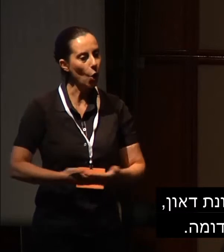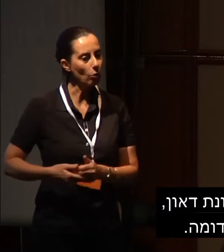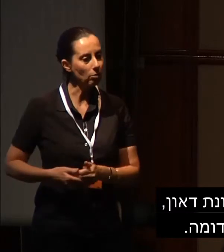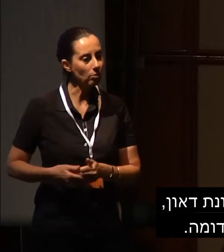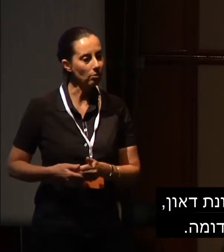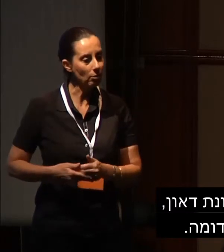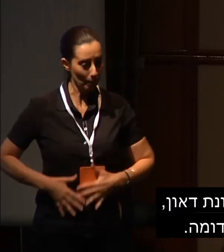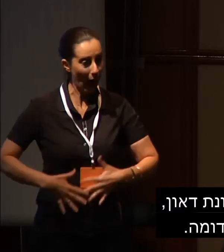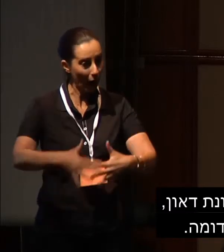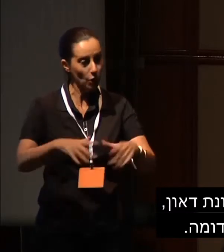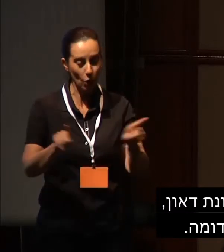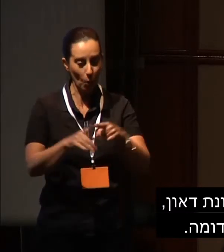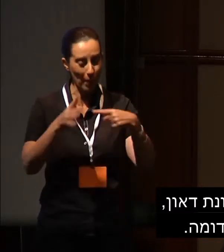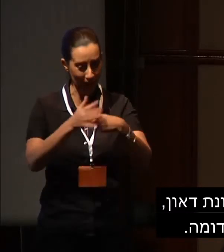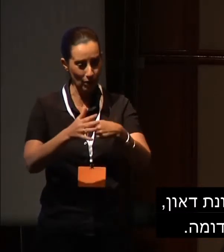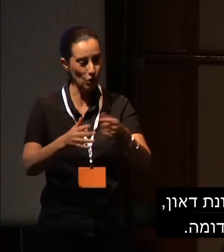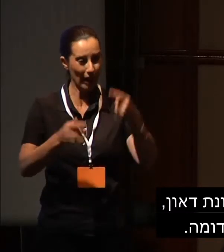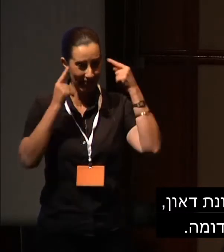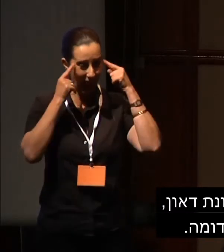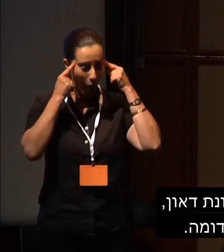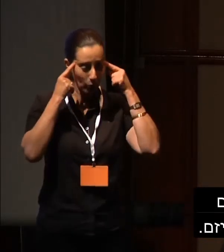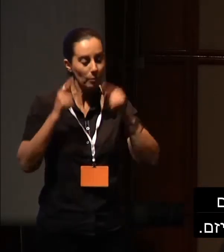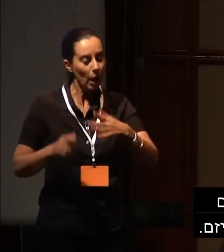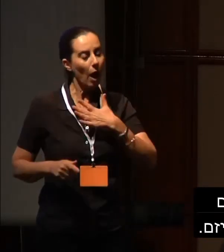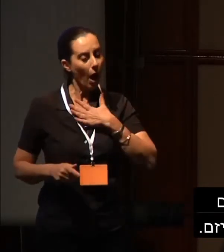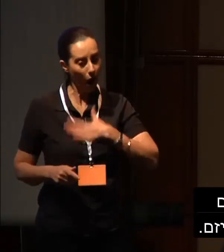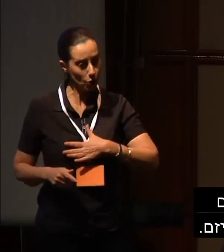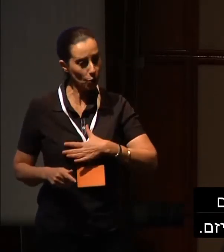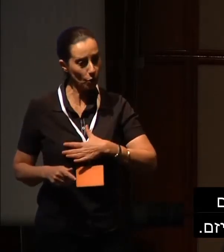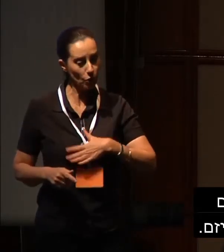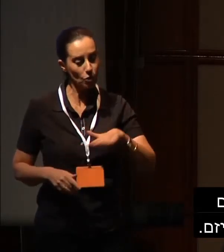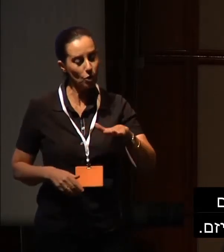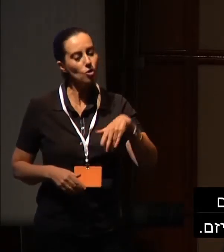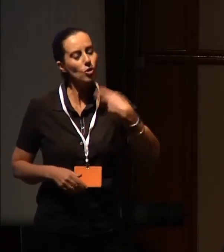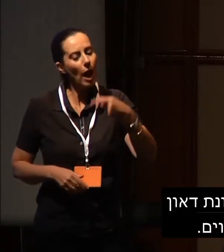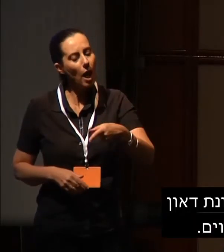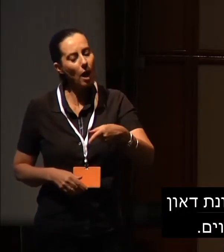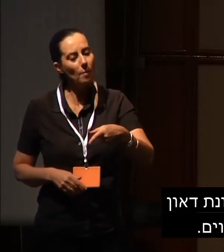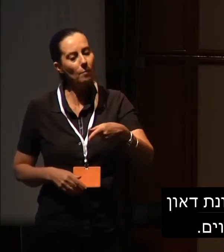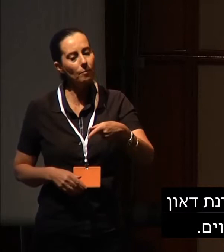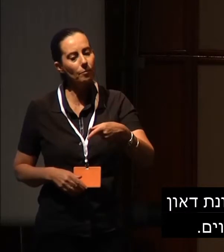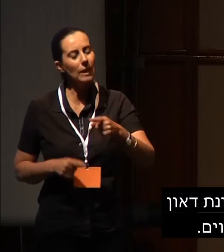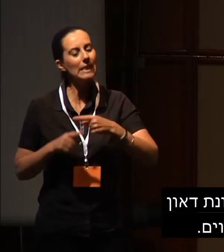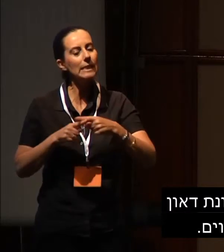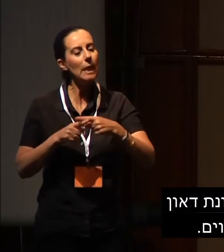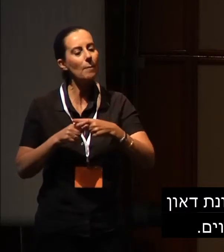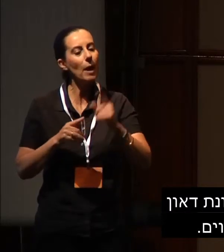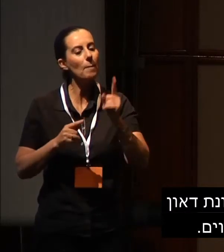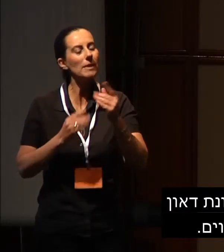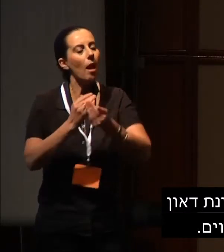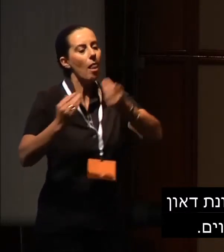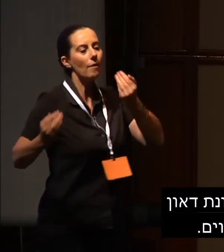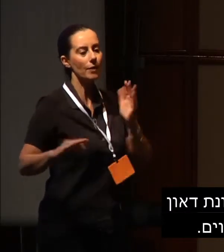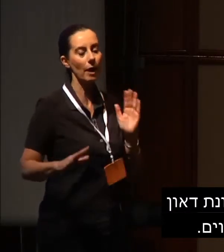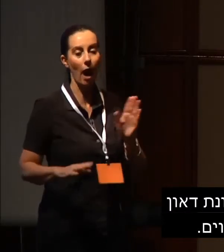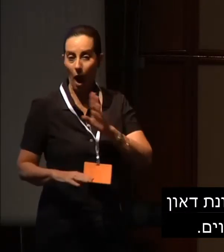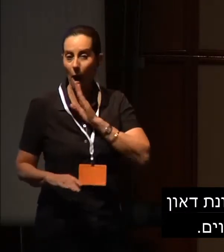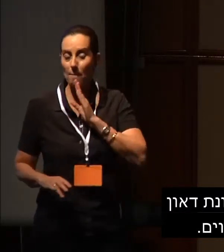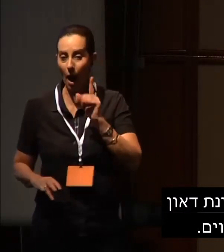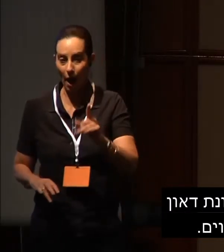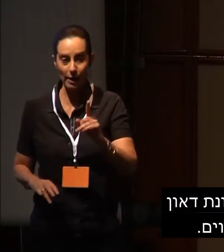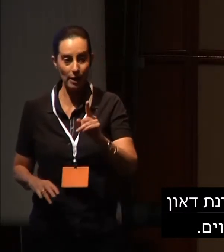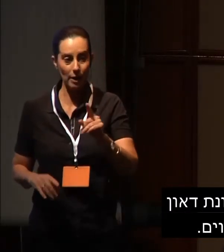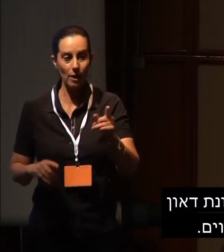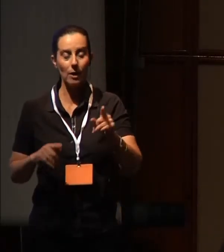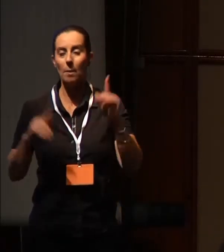case of Down syndrome, they wanted to have something similar. It's already implemented in the case of autism. The problem is that with Down syndrome, you would